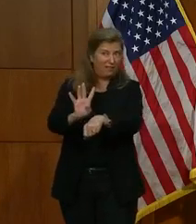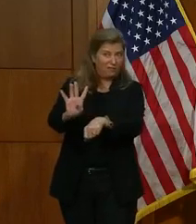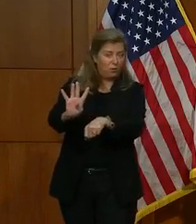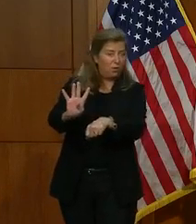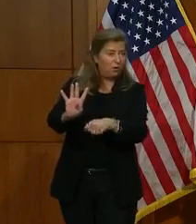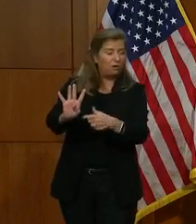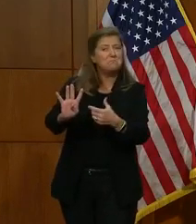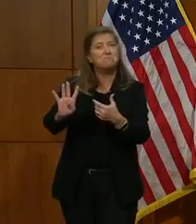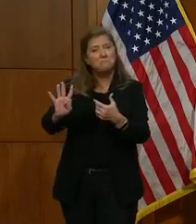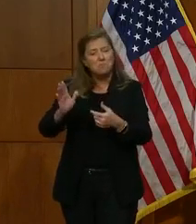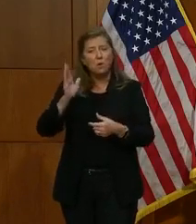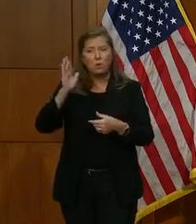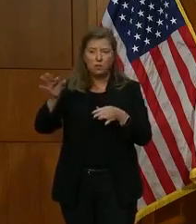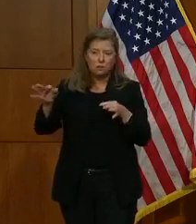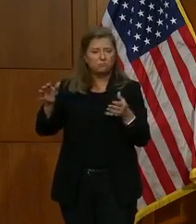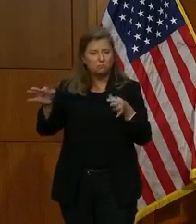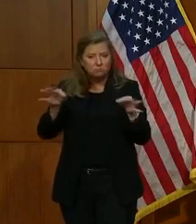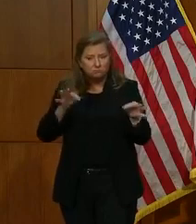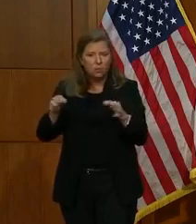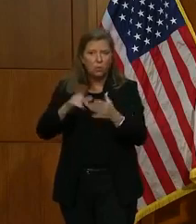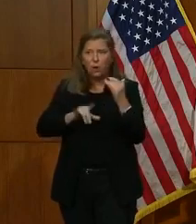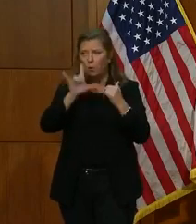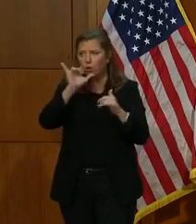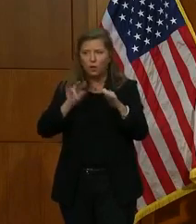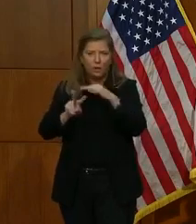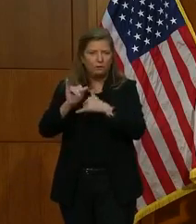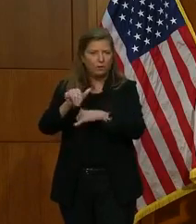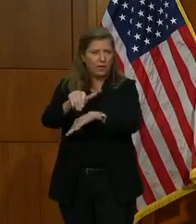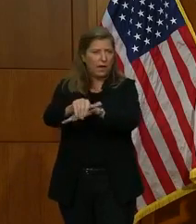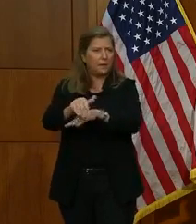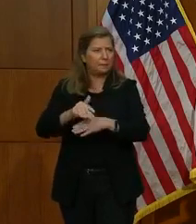p.m., where we'll be at the end of the night.